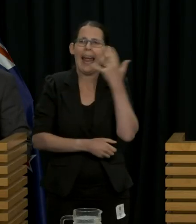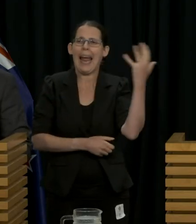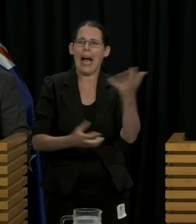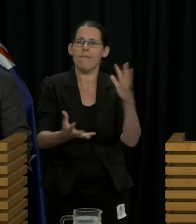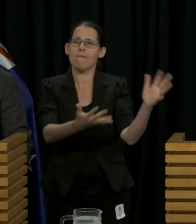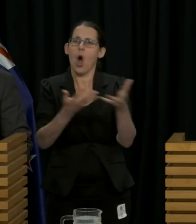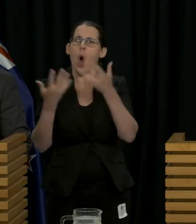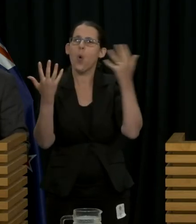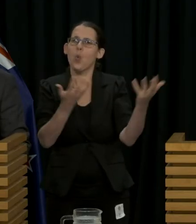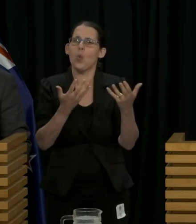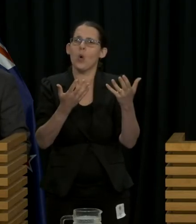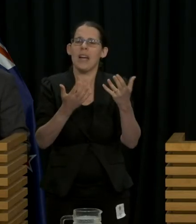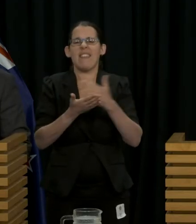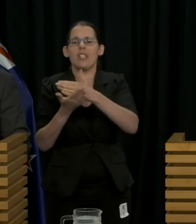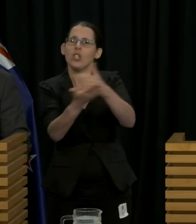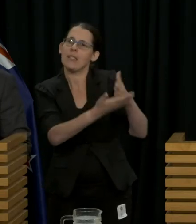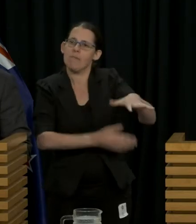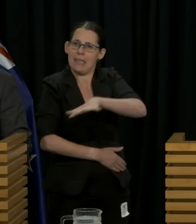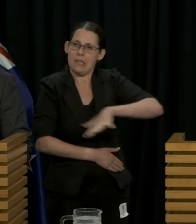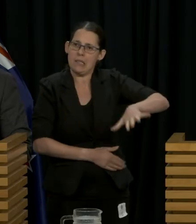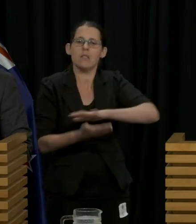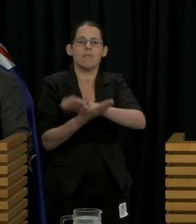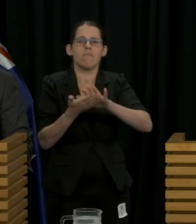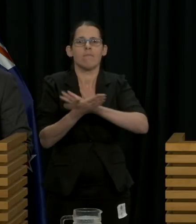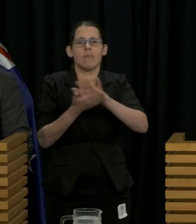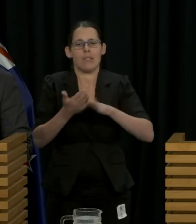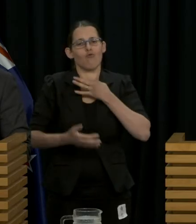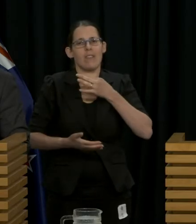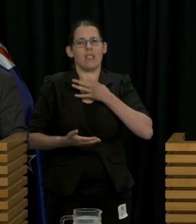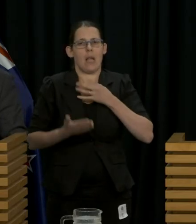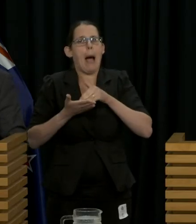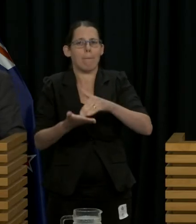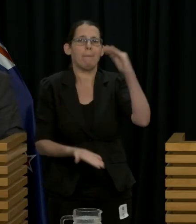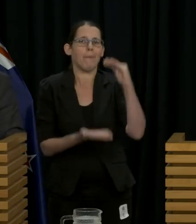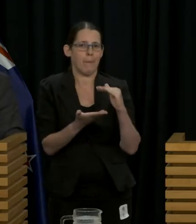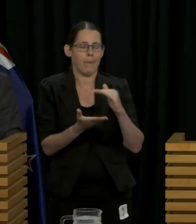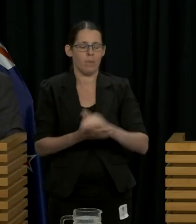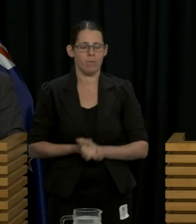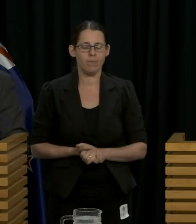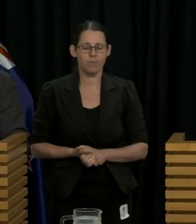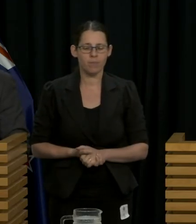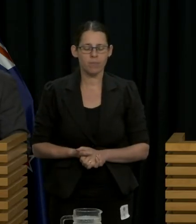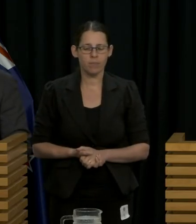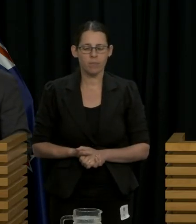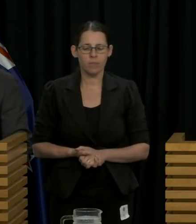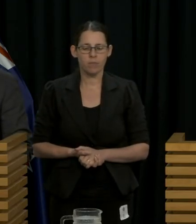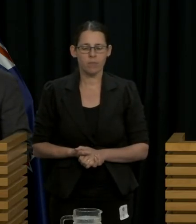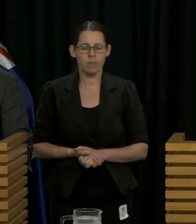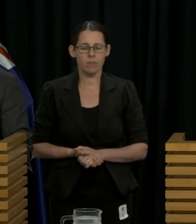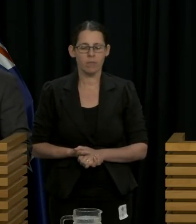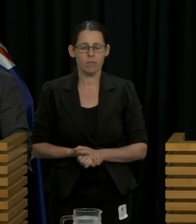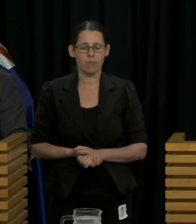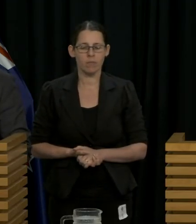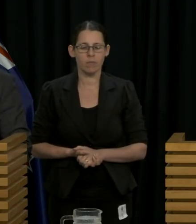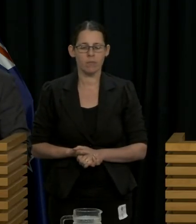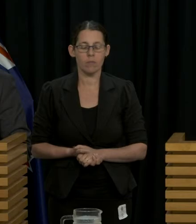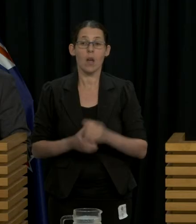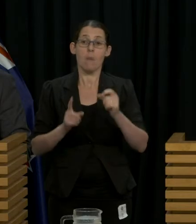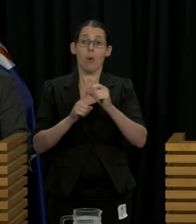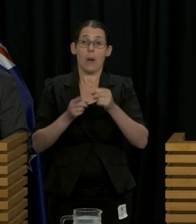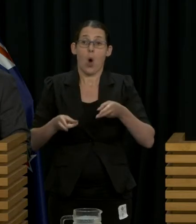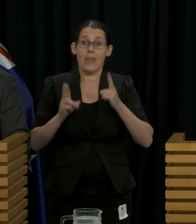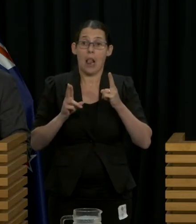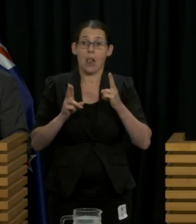spaces, again to help reduce the risk. Any decision to bring the facility back online again will